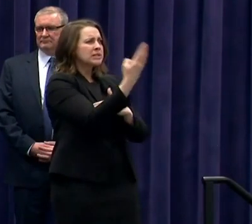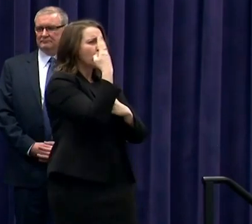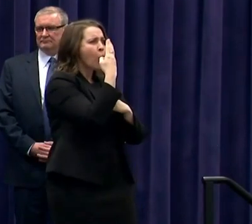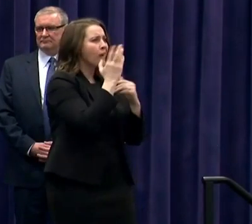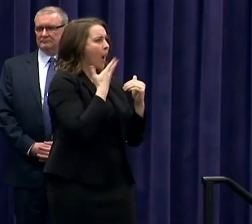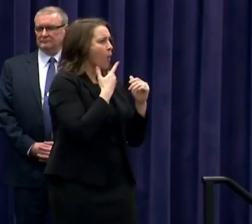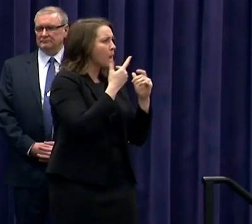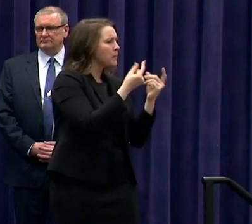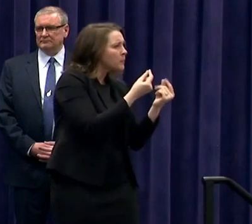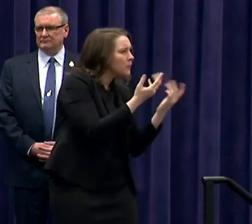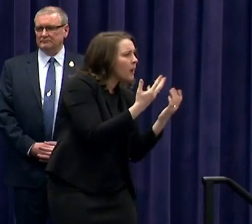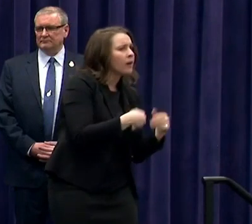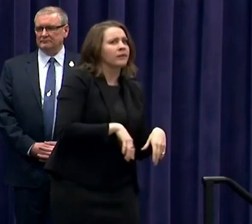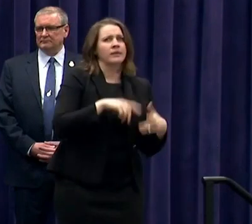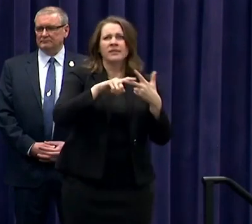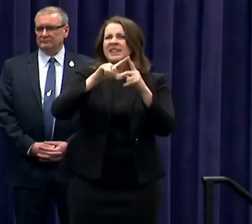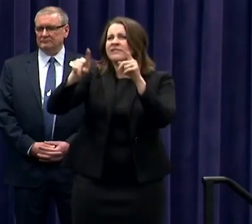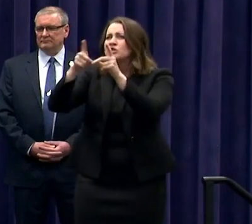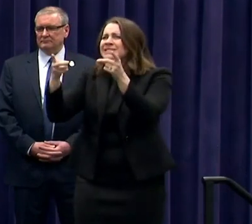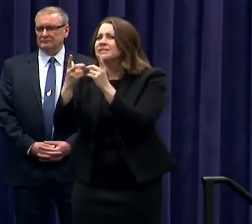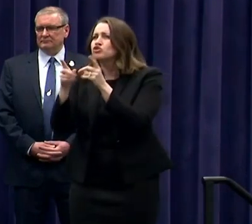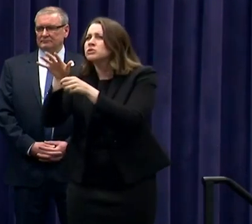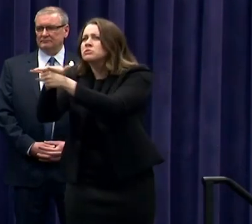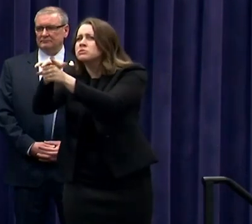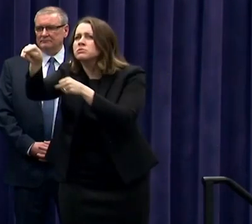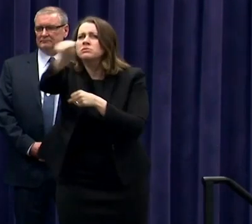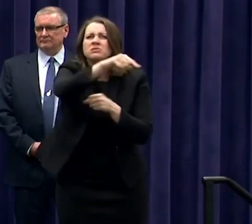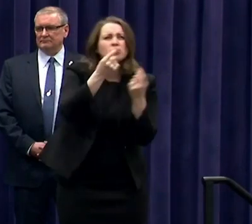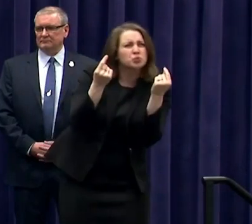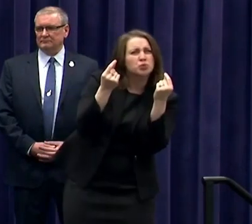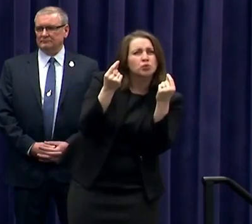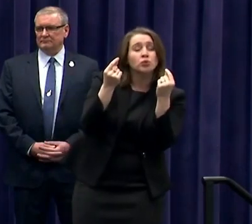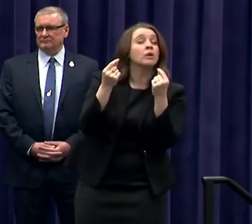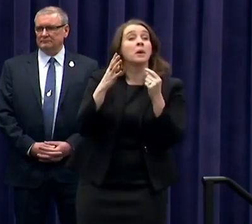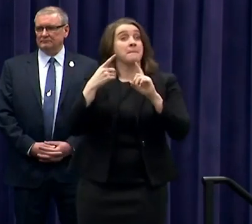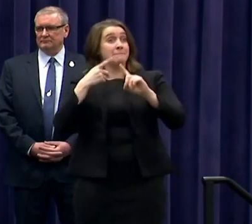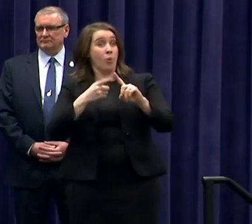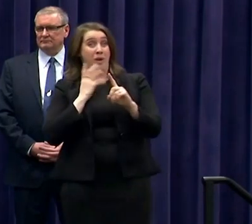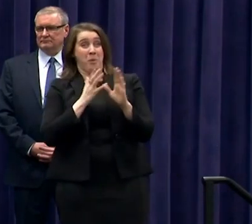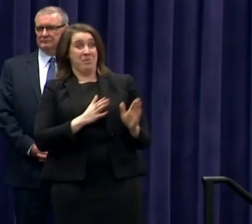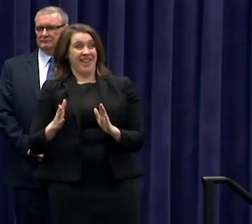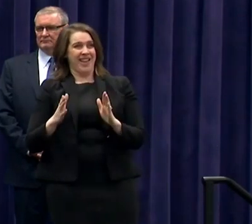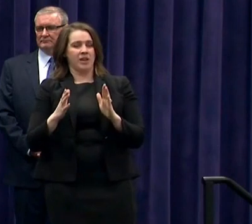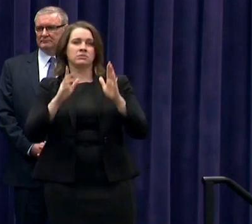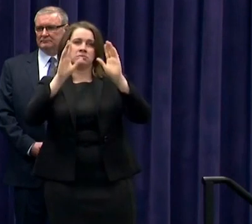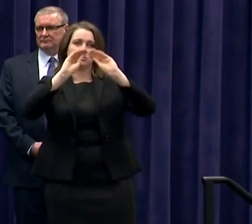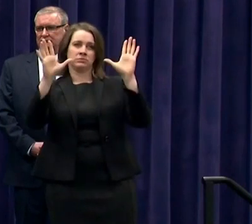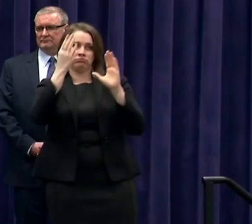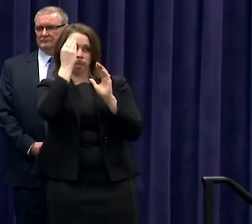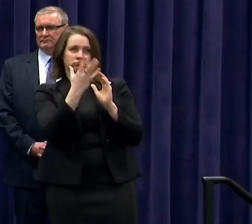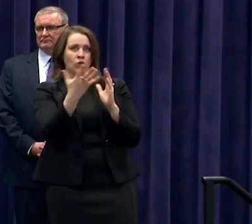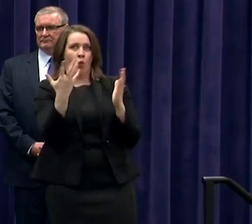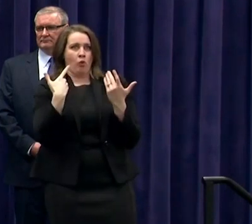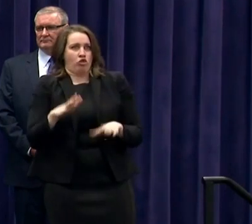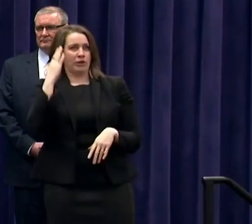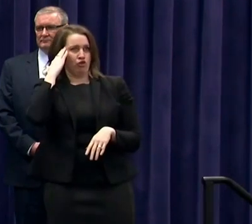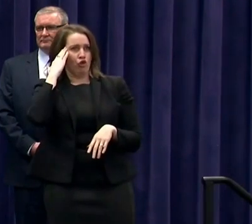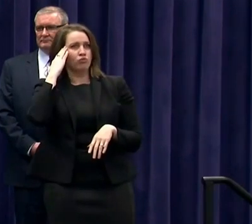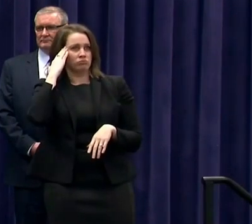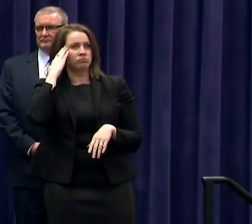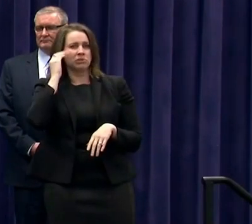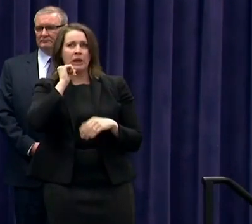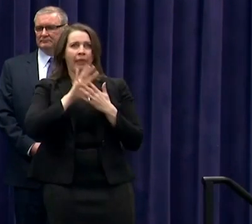we've done, and we will continue to do, is make sure that we're transparent about what we know, that we are getting our frontline first